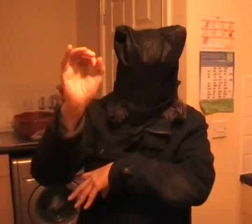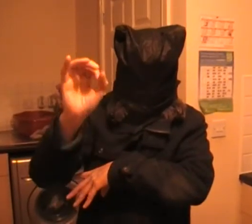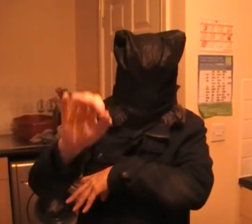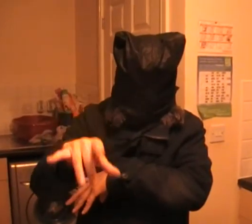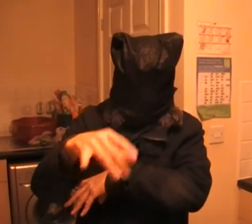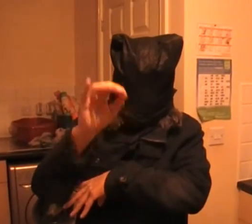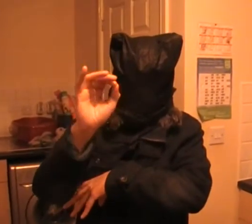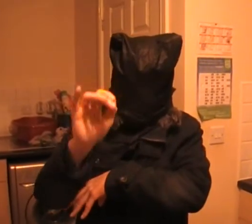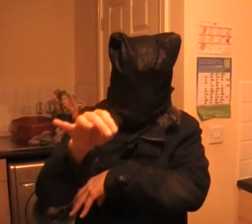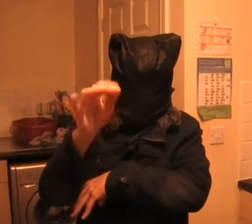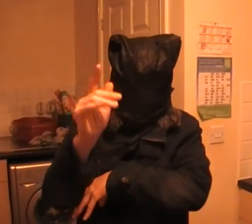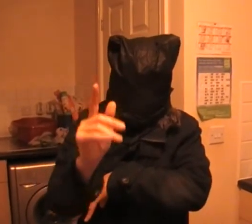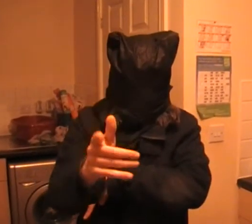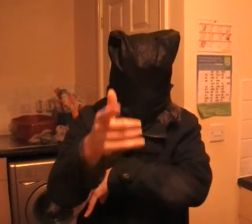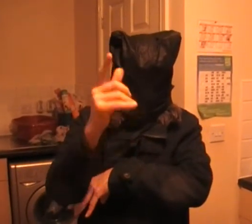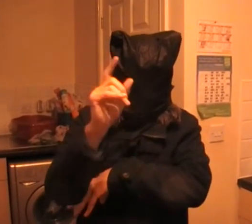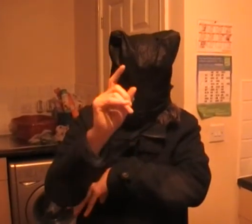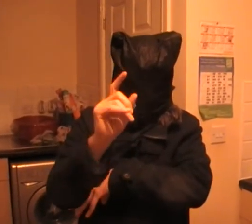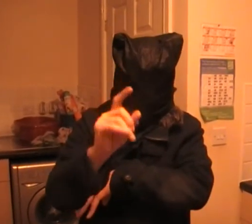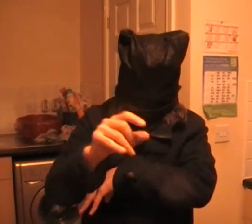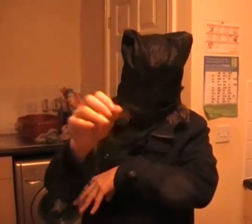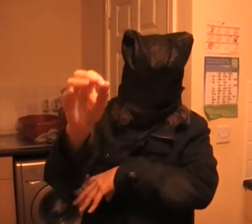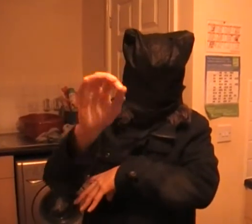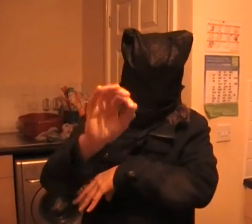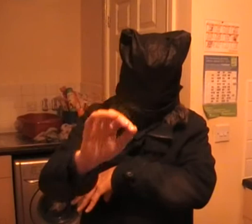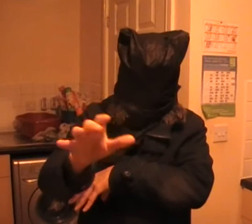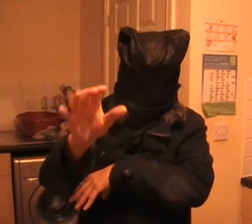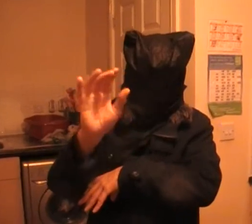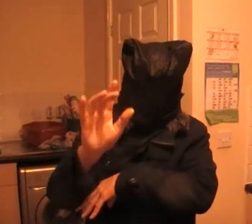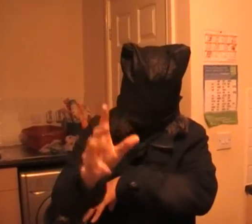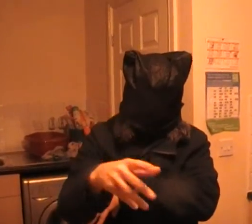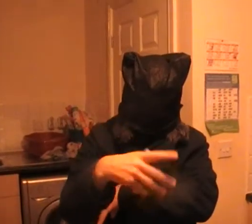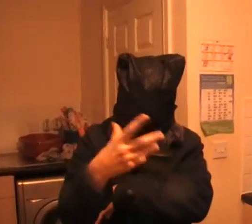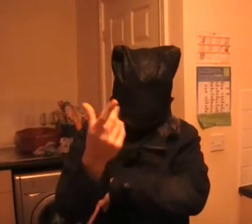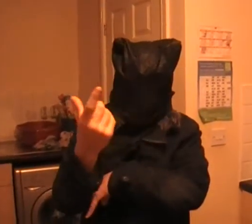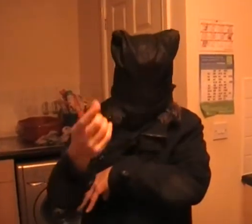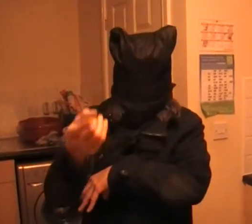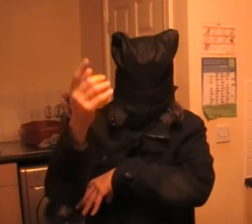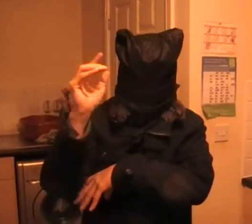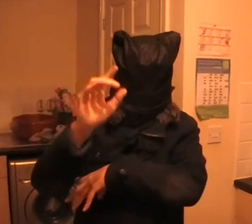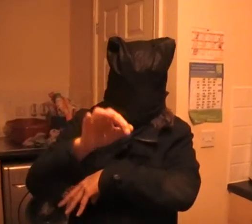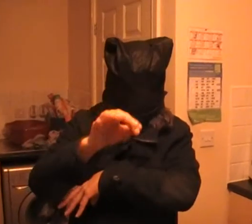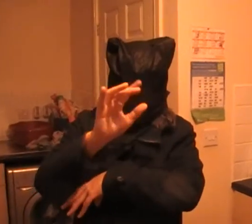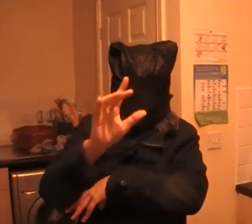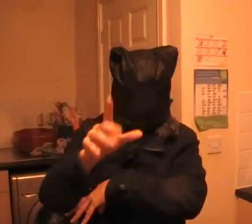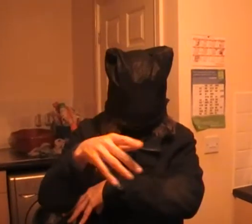I told me, think to morning, to top of the year, top of the new year, and it was